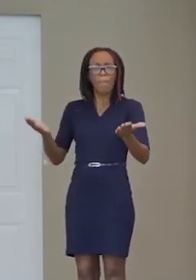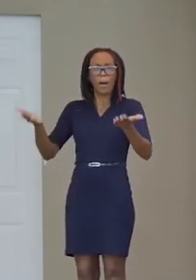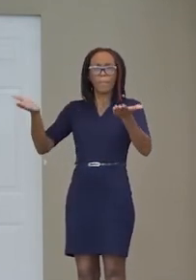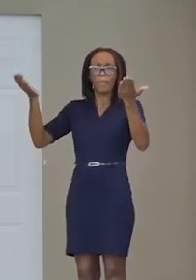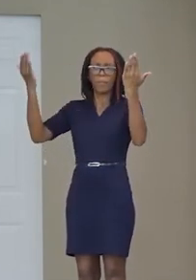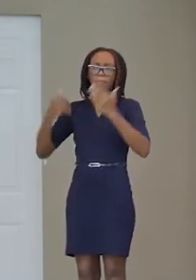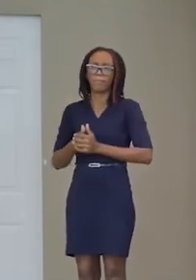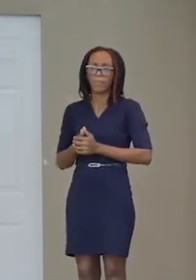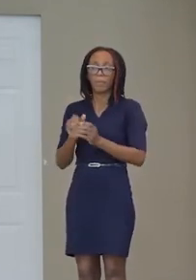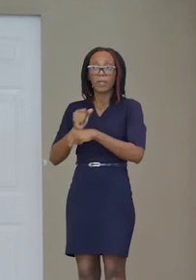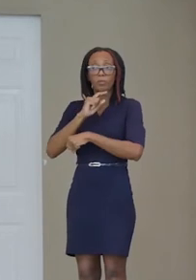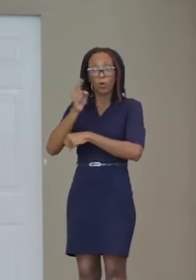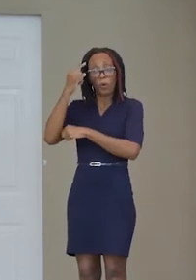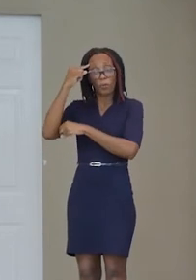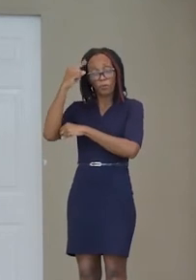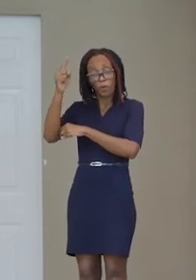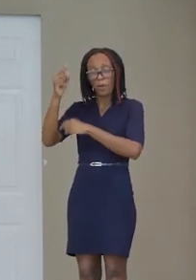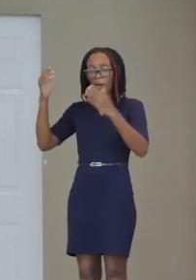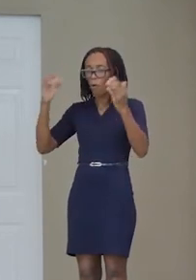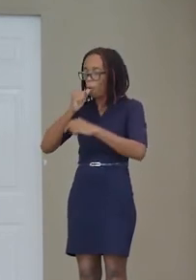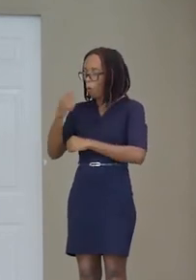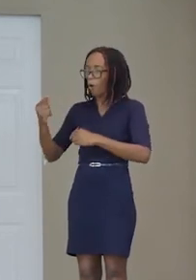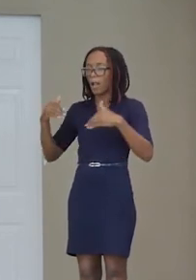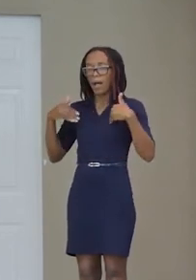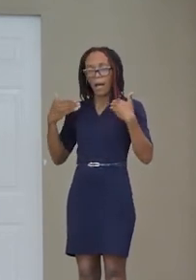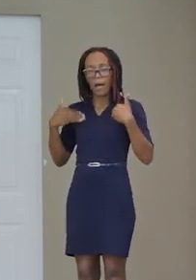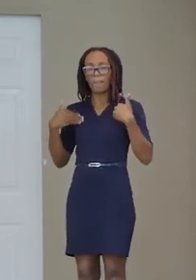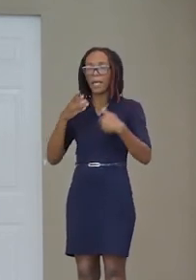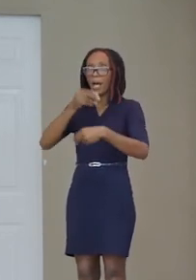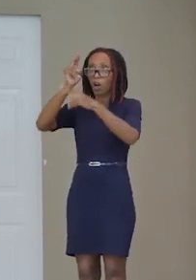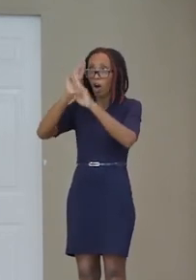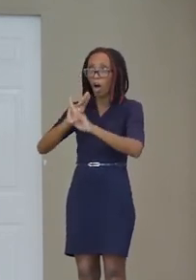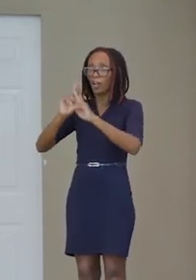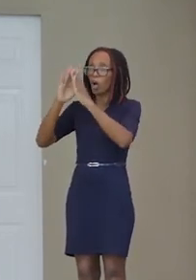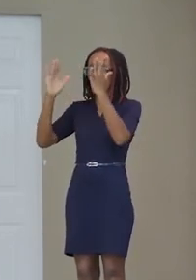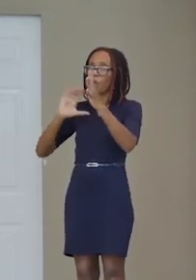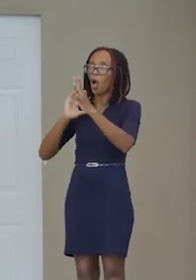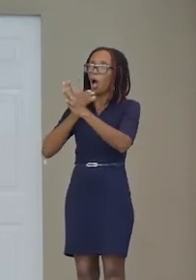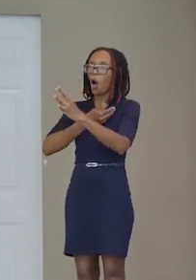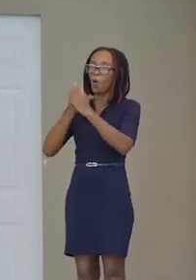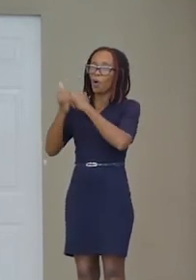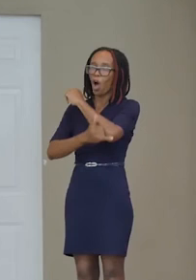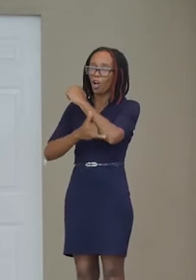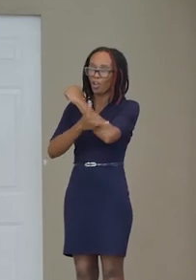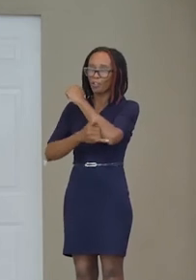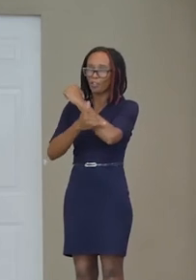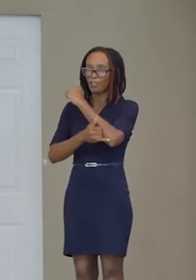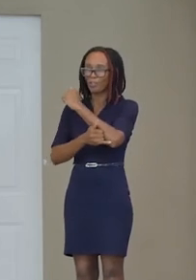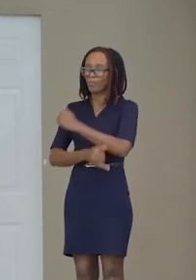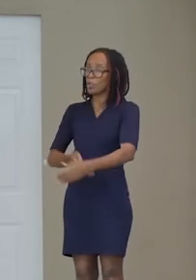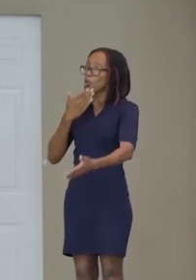we work towards the greater happiness of all and the honor and glory of our country. Good